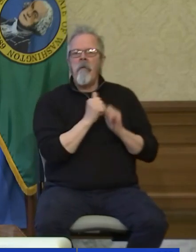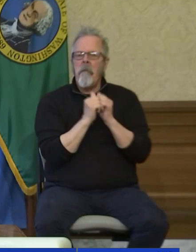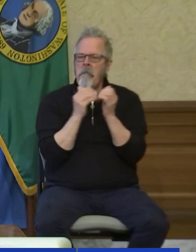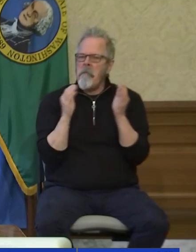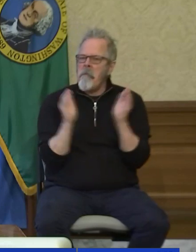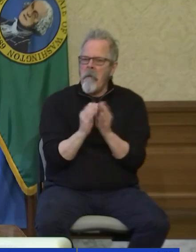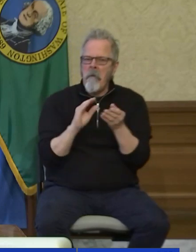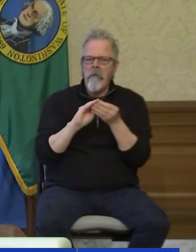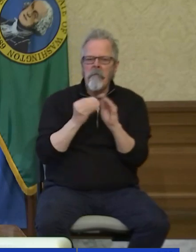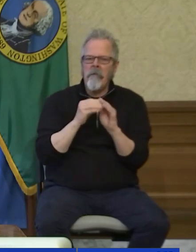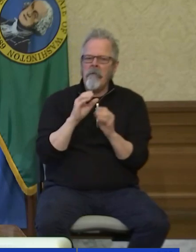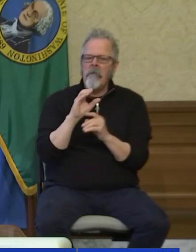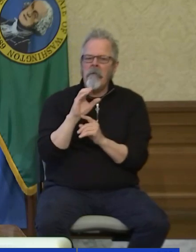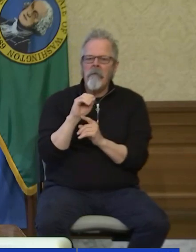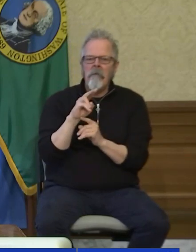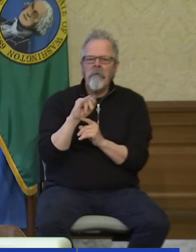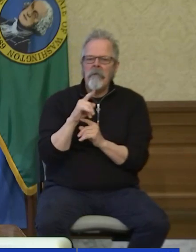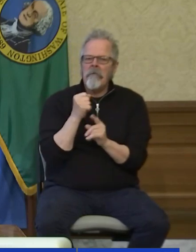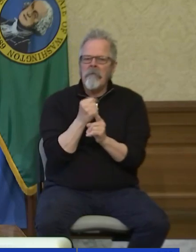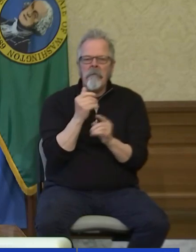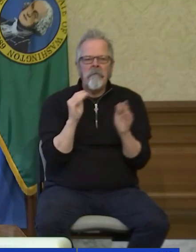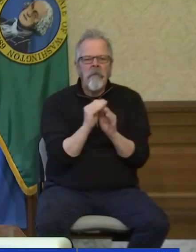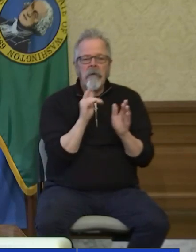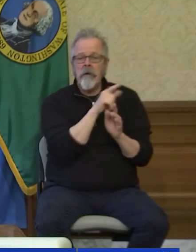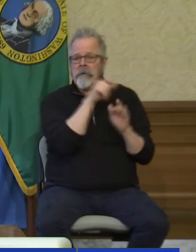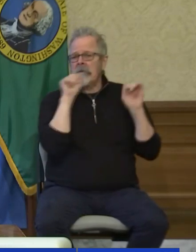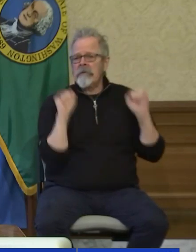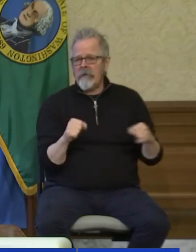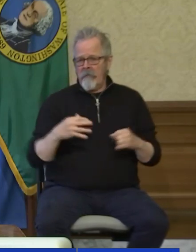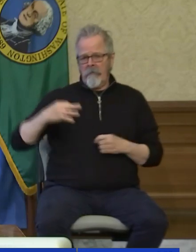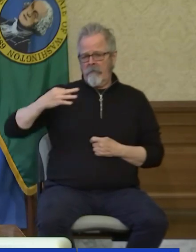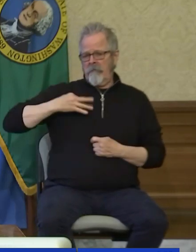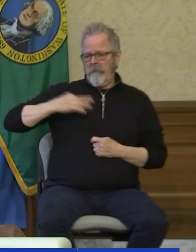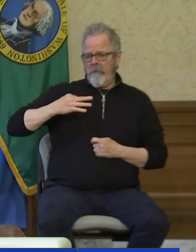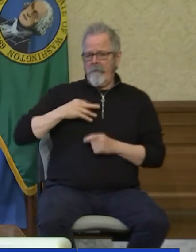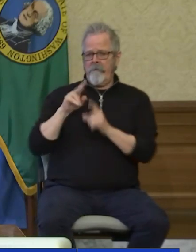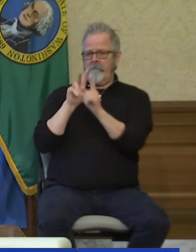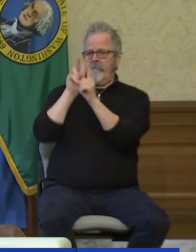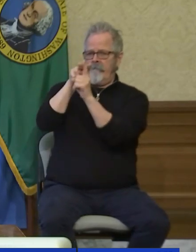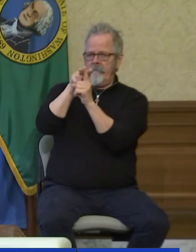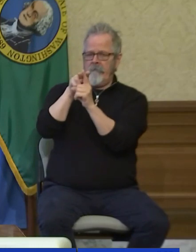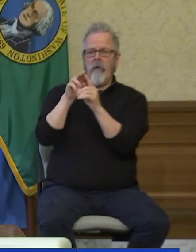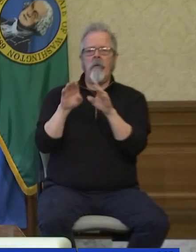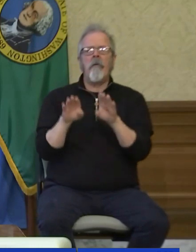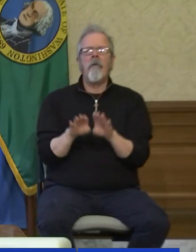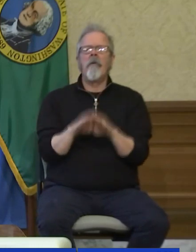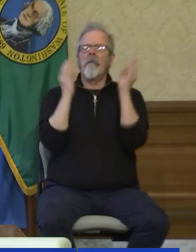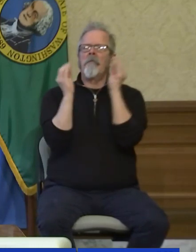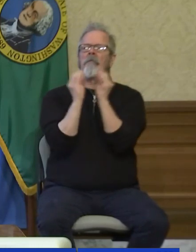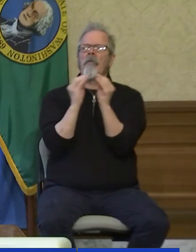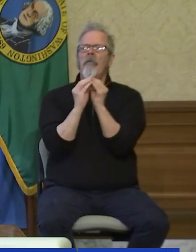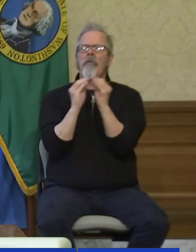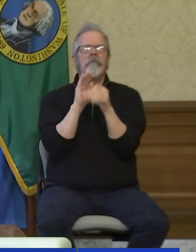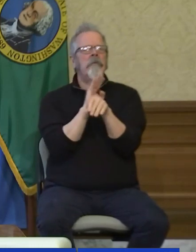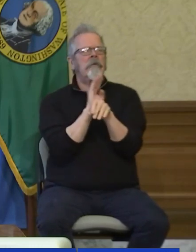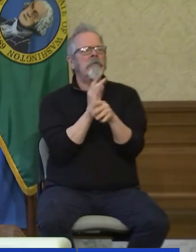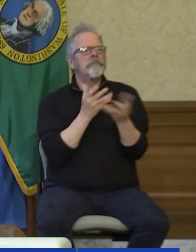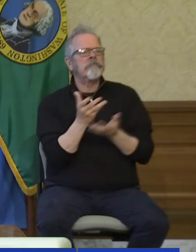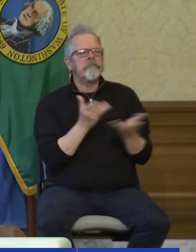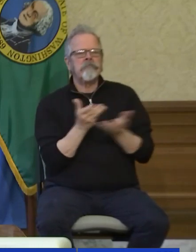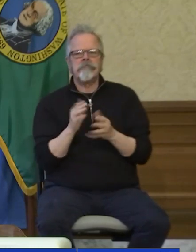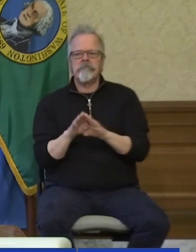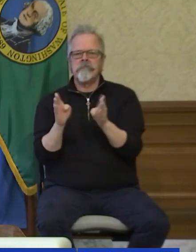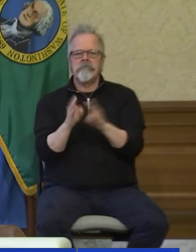operations. But I've got to just at the outset recognize something that all of we Washingtonians have